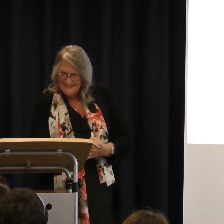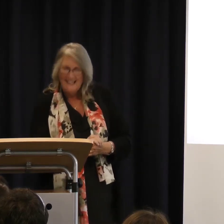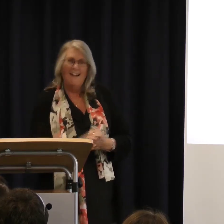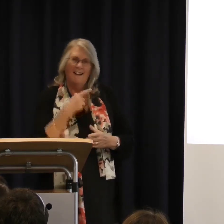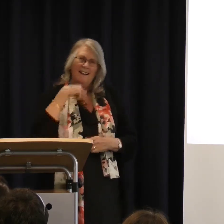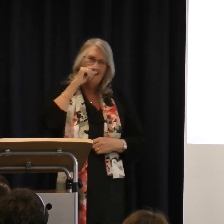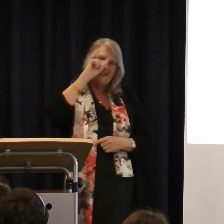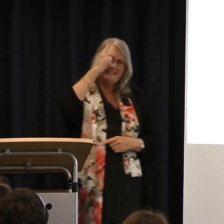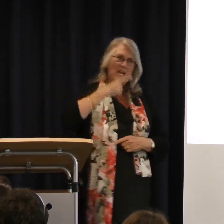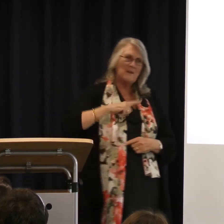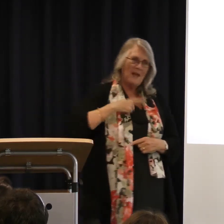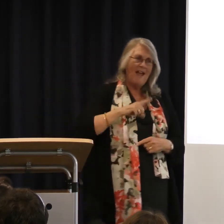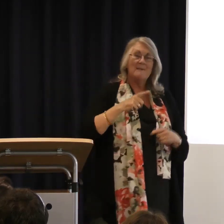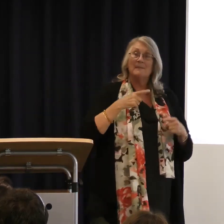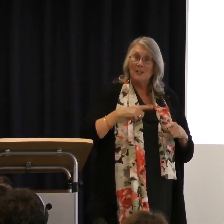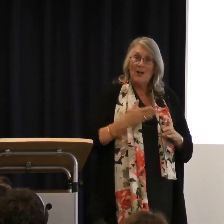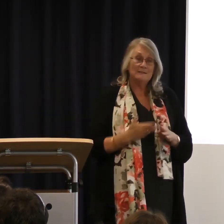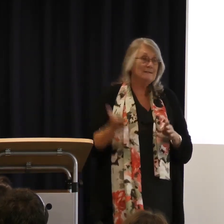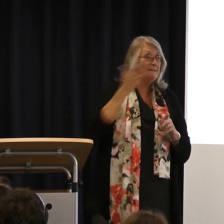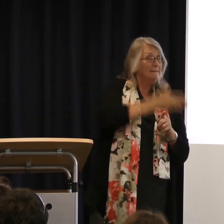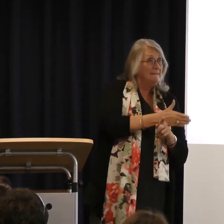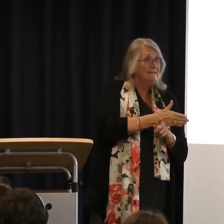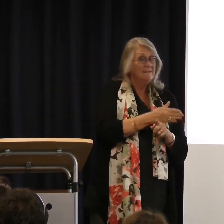complaining about the same issue at the first AGM.